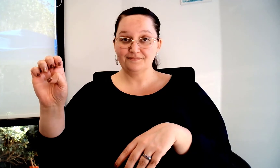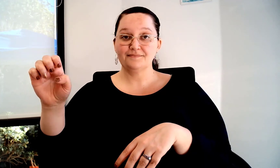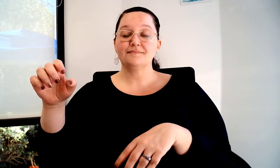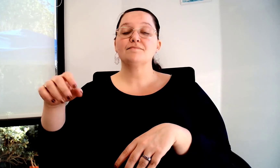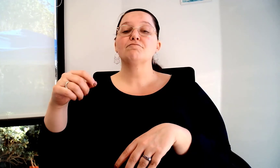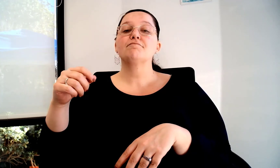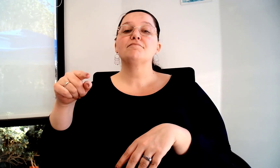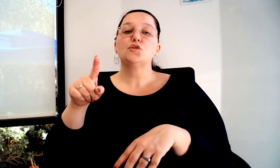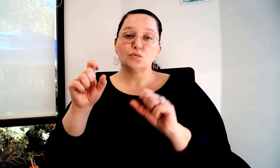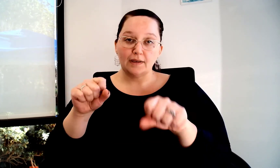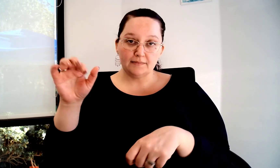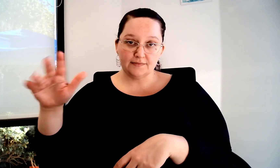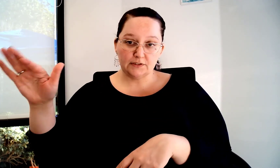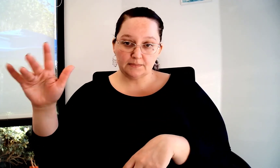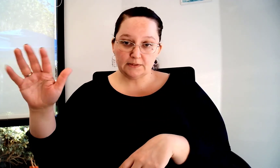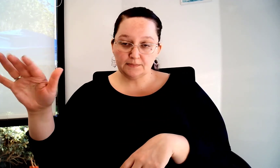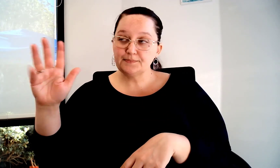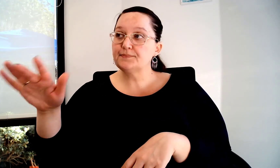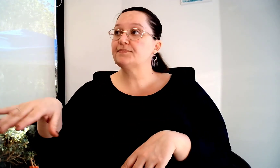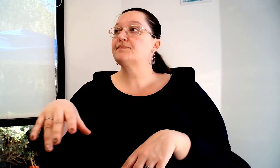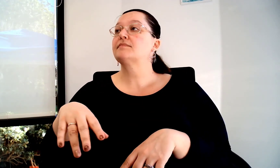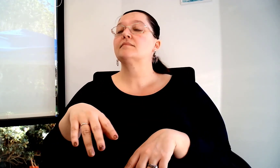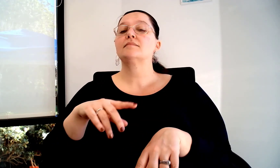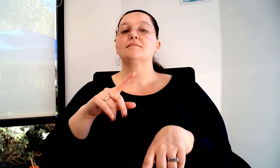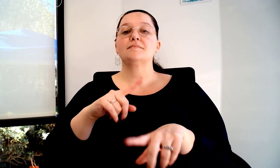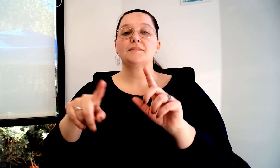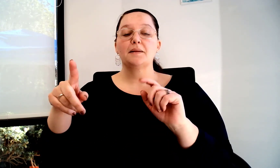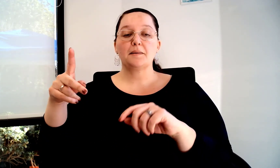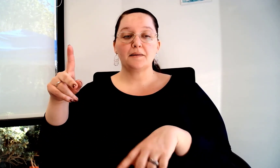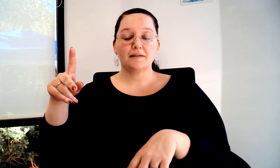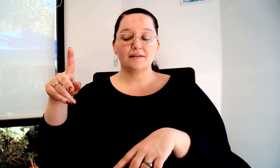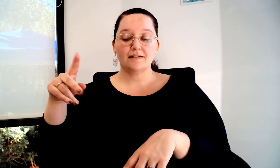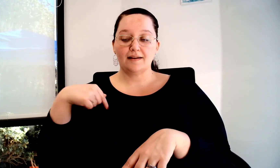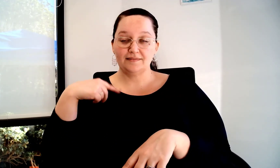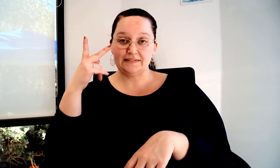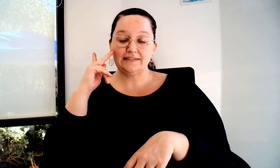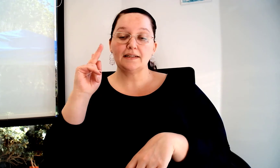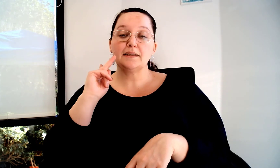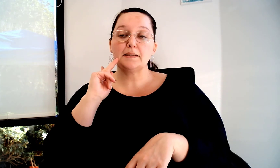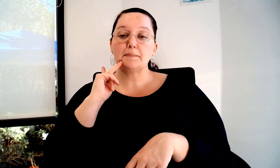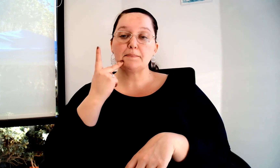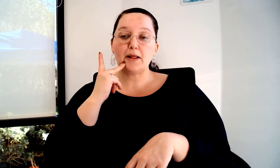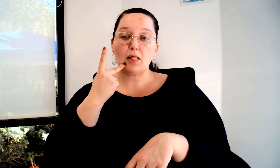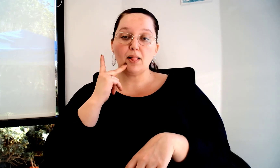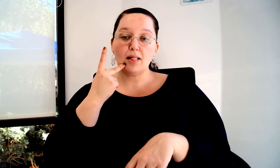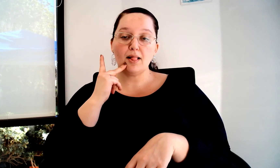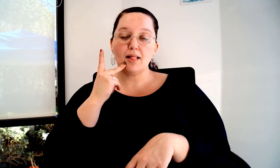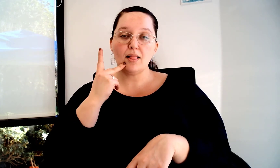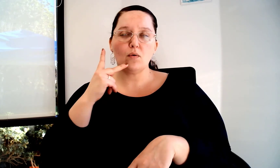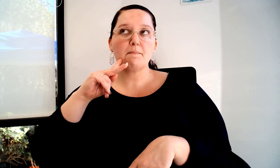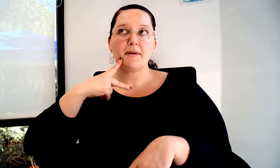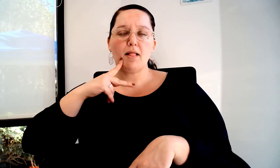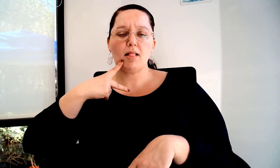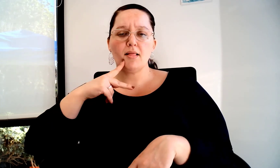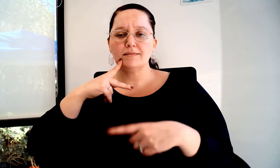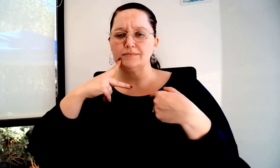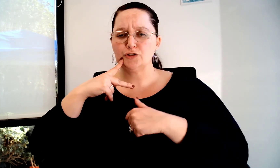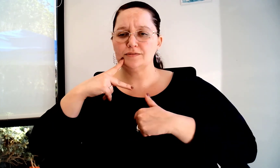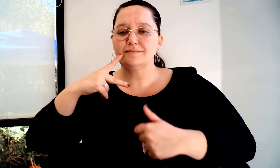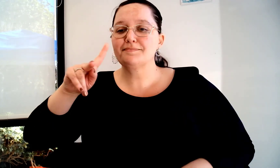pickle. You can fingerspell it, of course, but I've seen pickle. Wait, with the index,